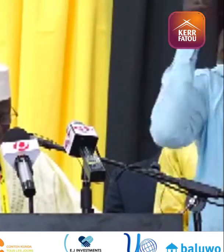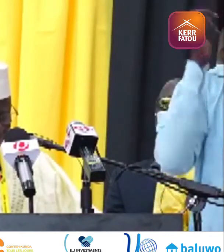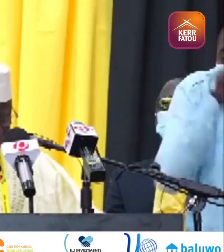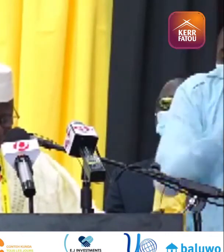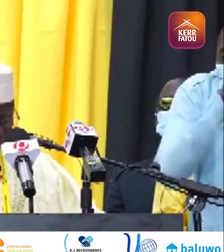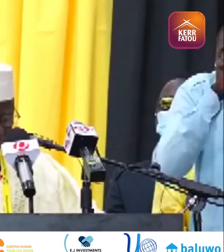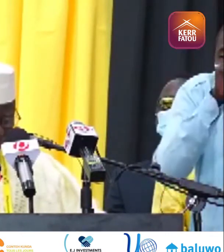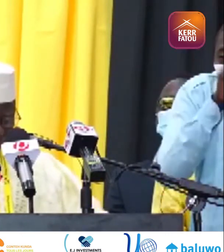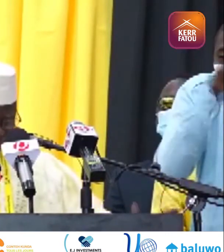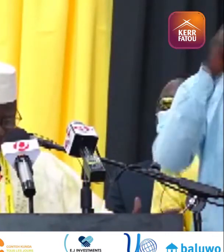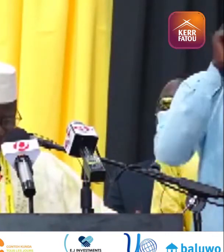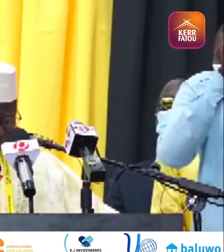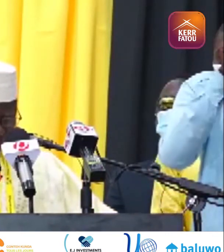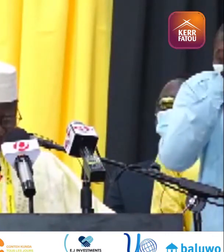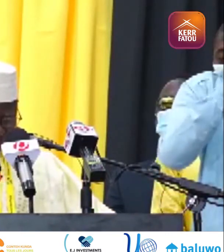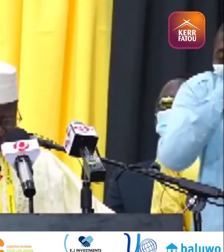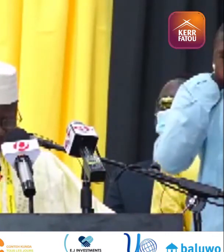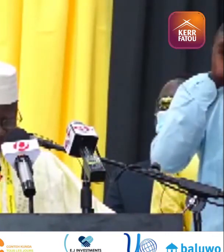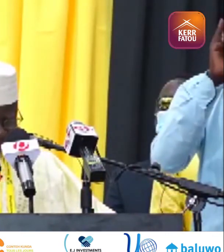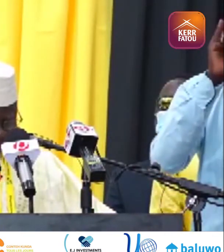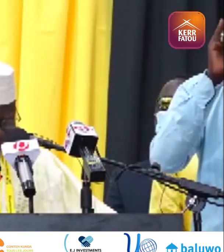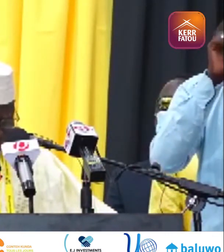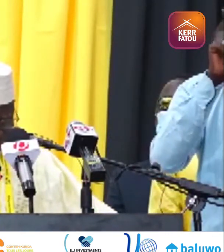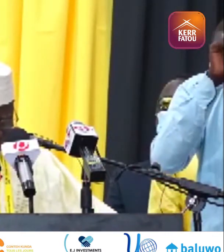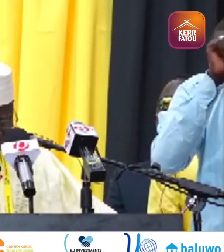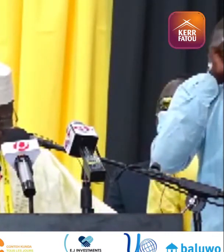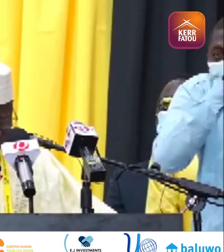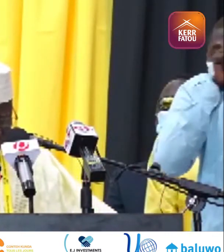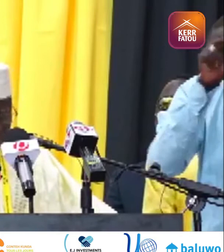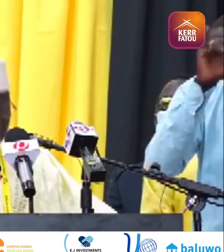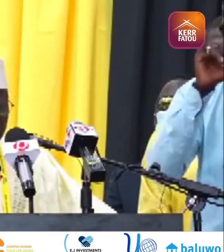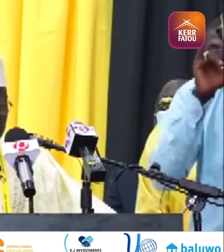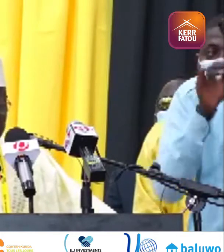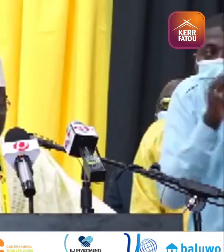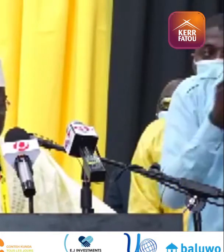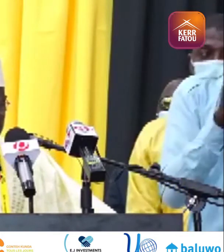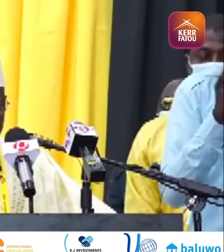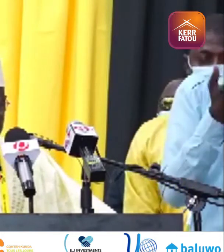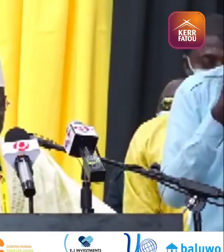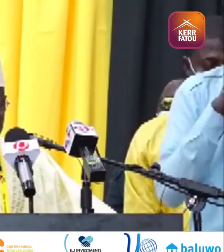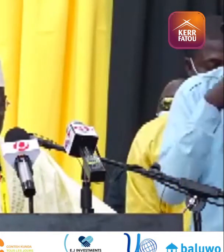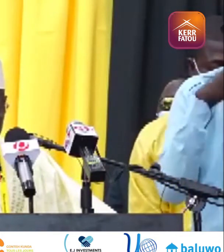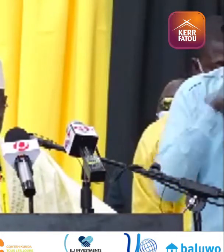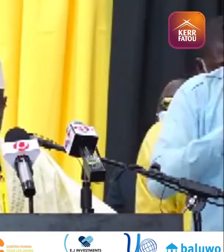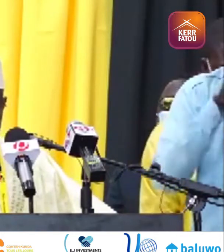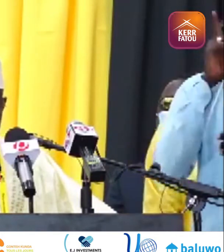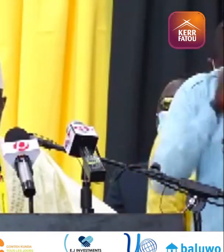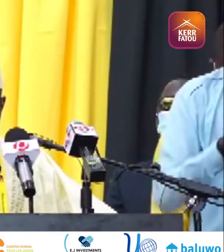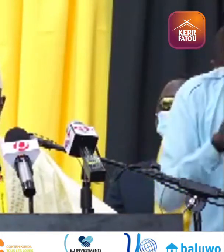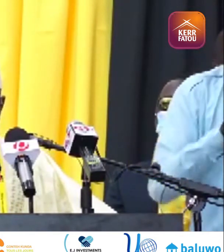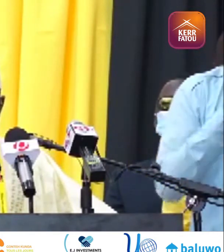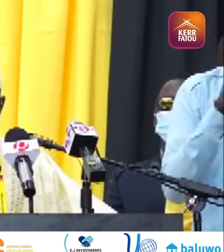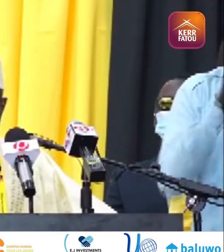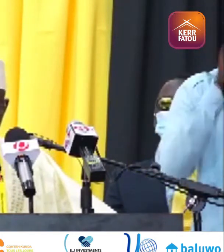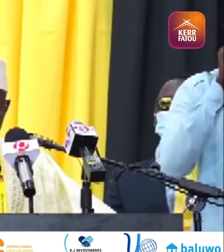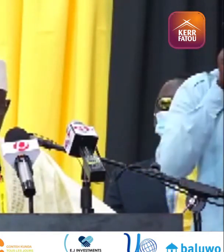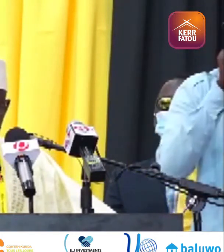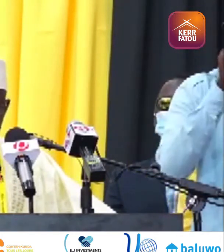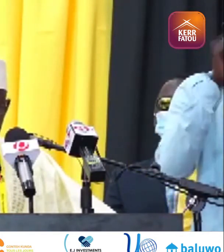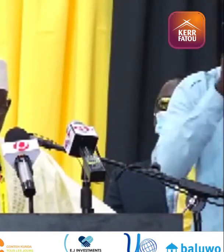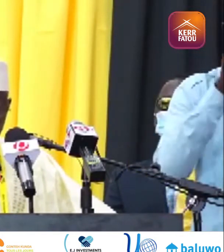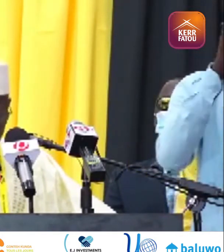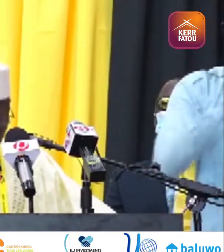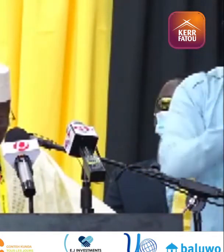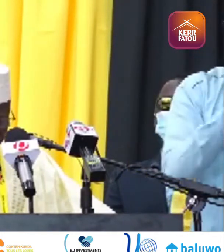Pinala, well, Sal Kenya, as I said in December, Sal Kenya, after the Sal Kenya rally, we did one